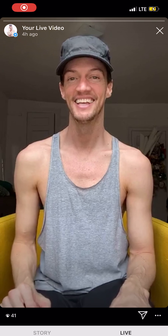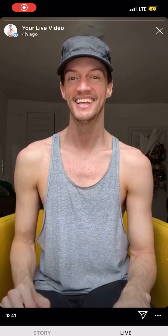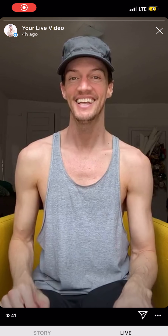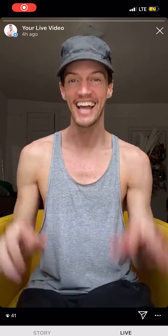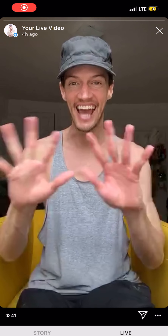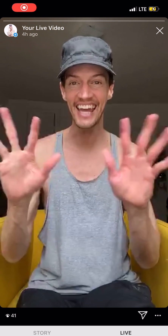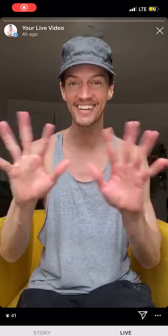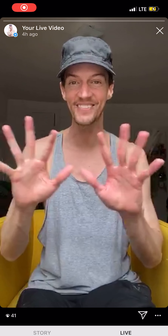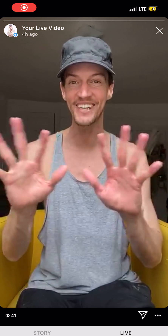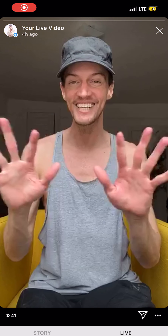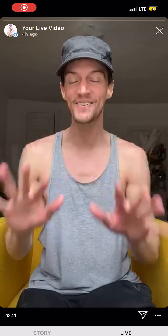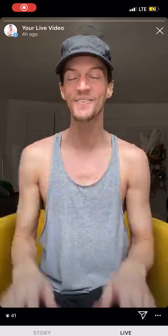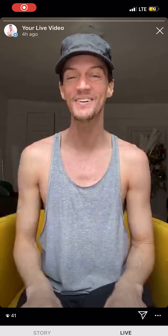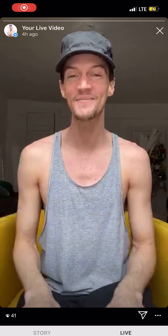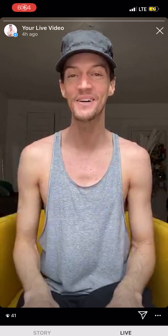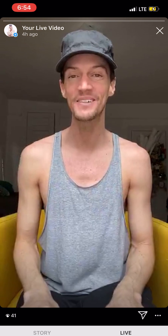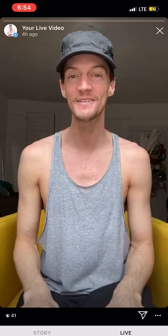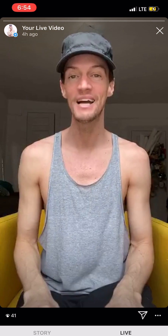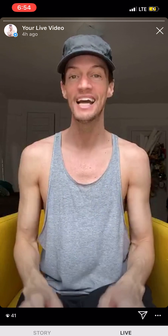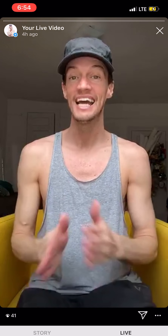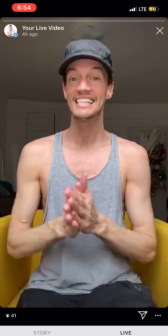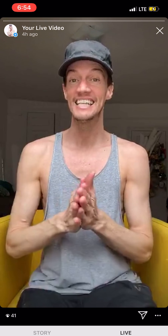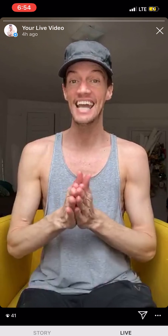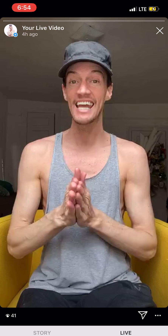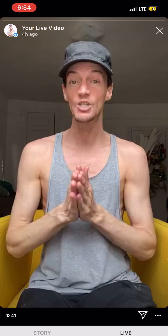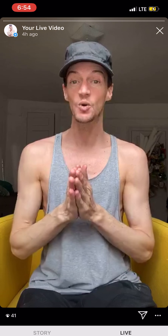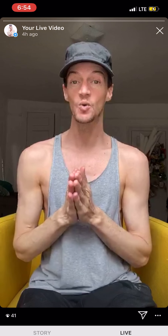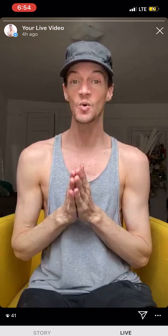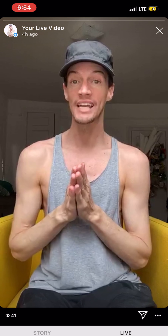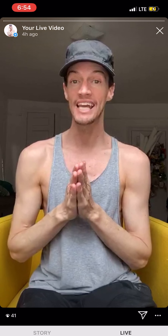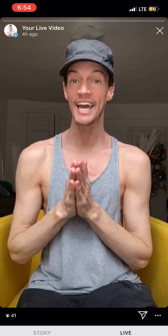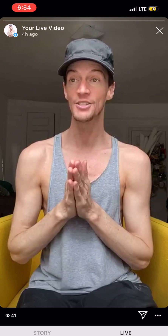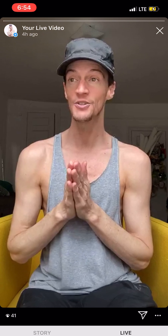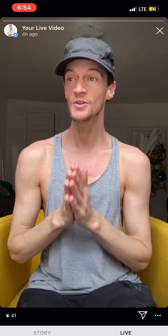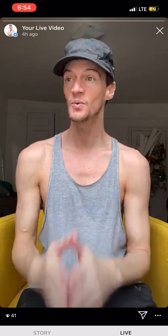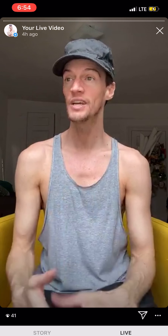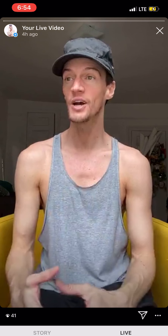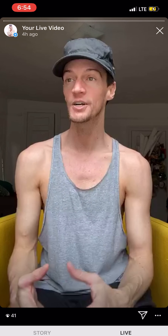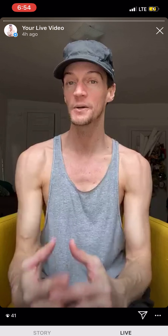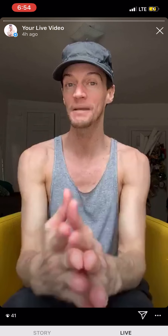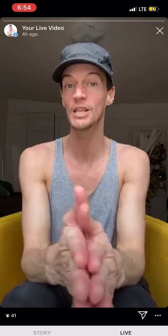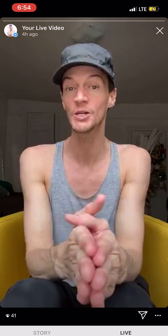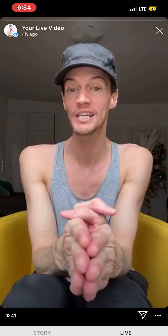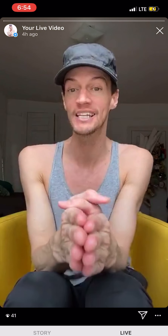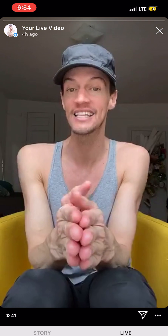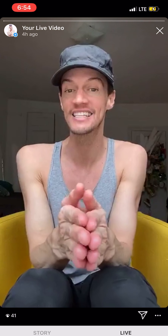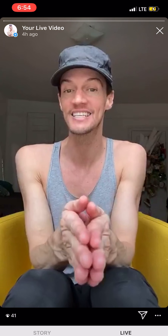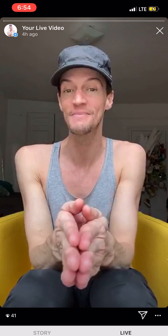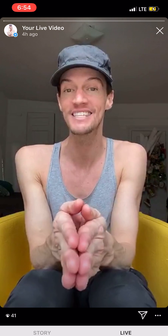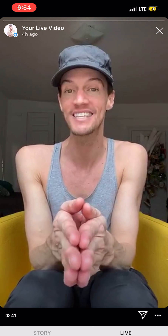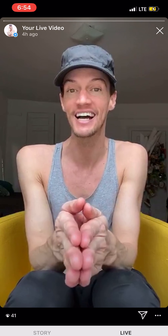Hey, everyone. Welcome, welcome. Today, 20 at 2, we are going to be learning some of the signs